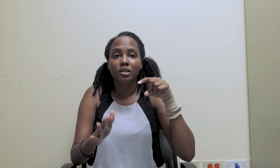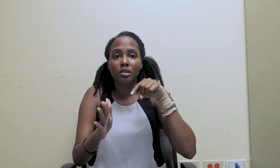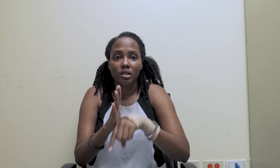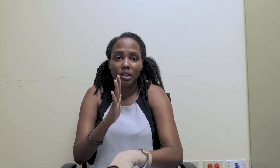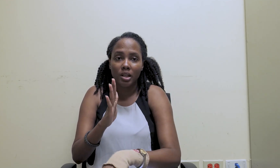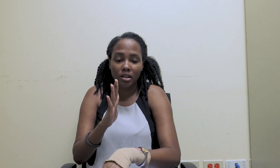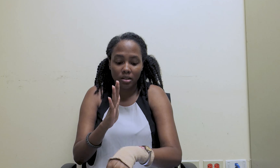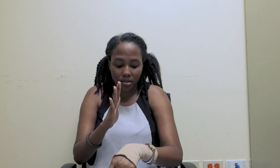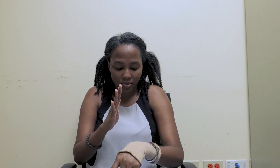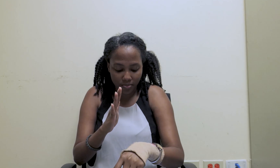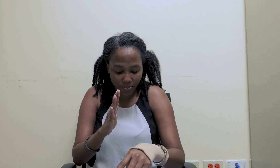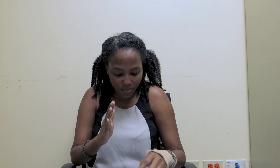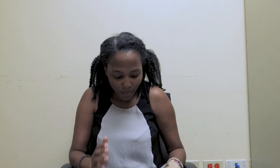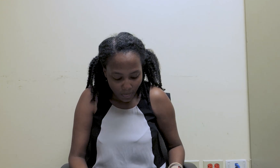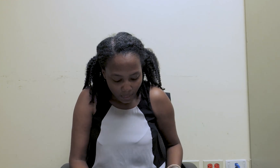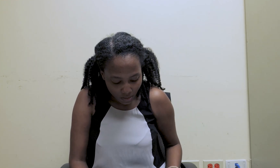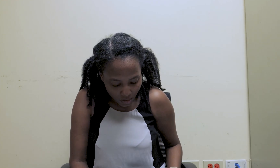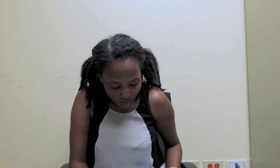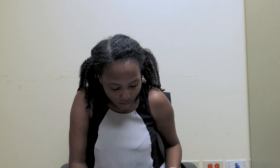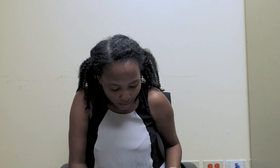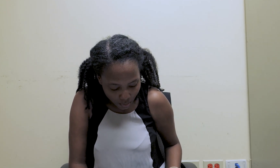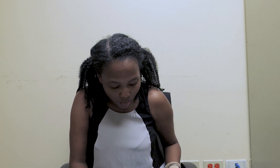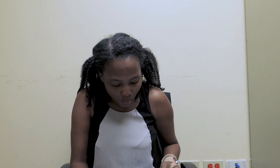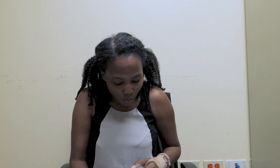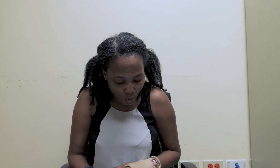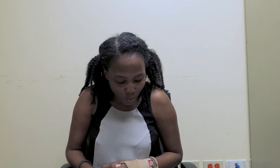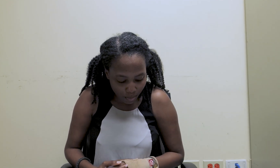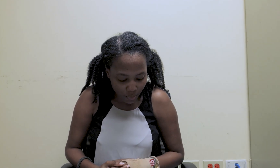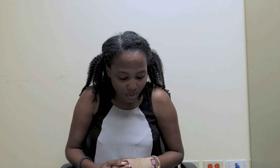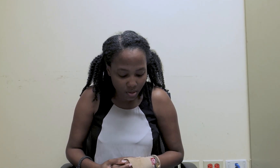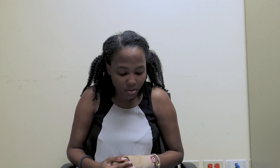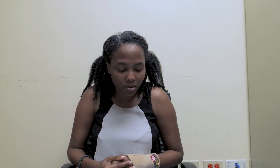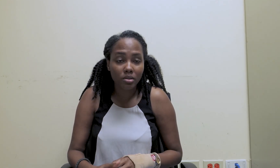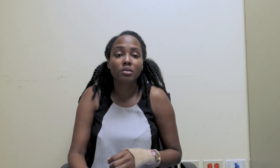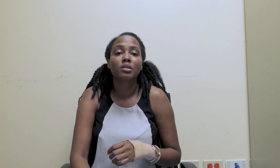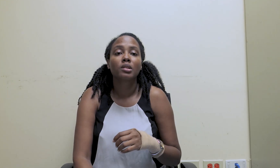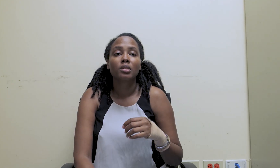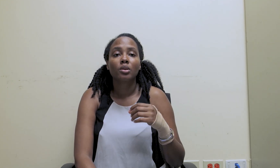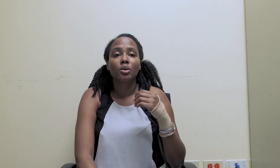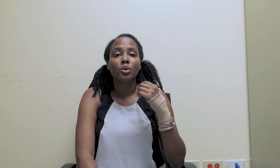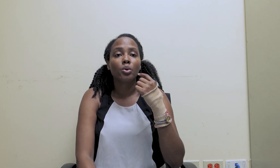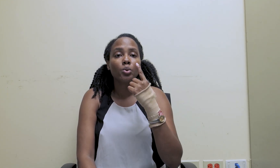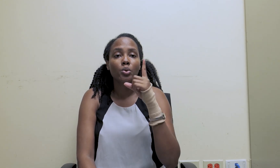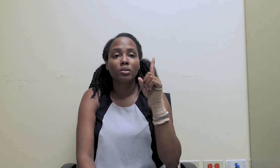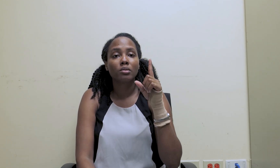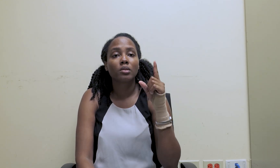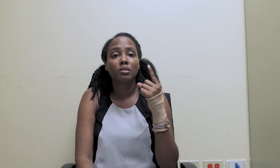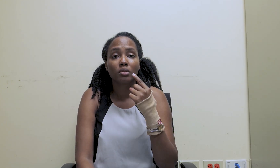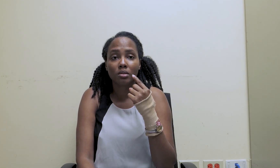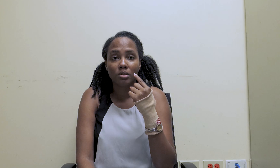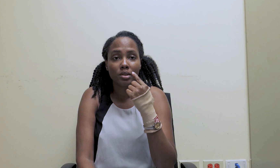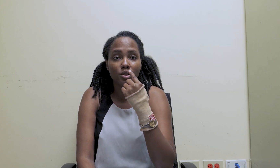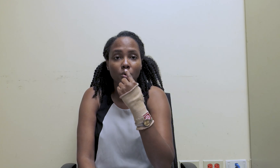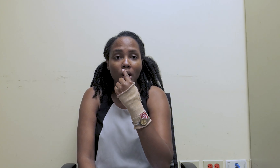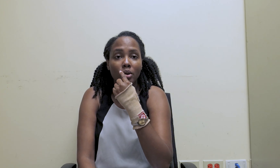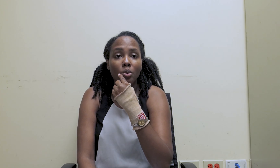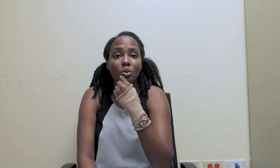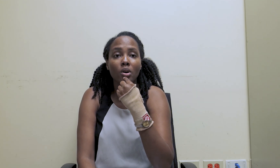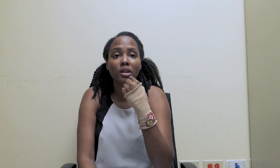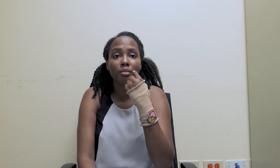to kill. The next line, who knows what miracles? Who, draw an O on your